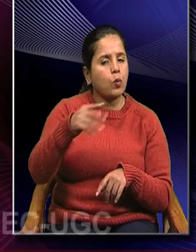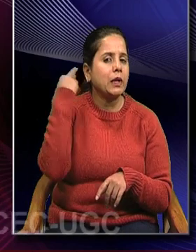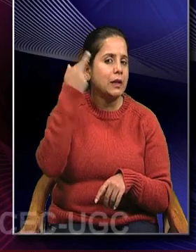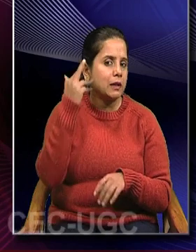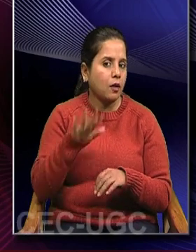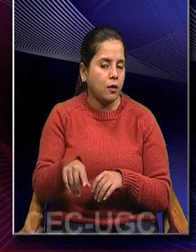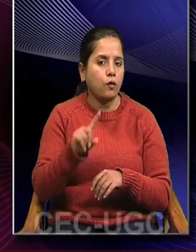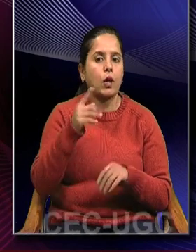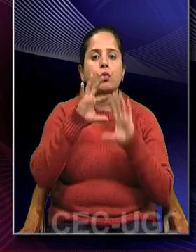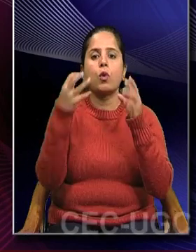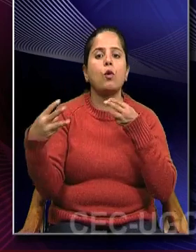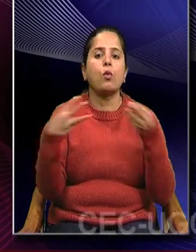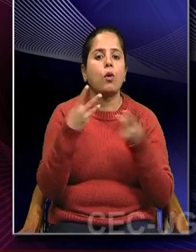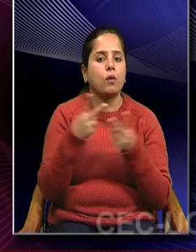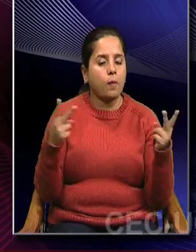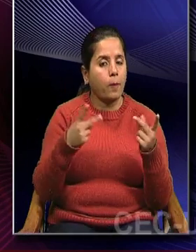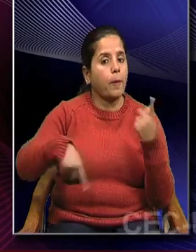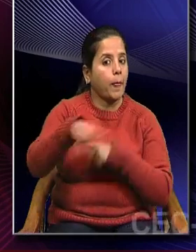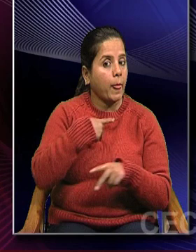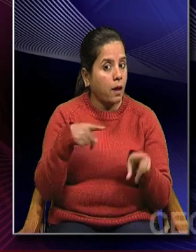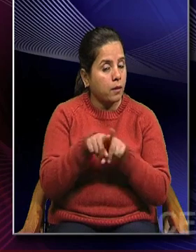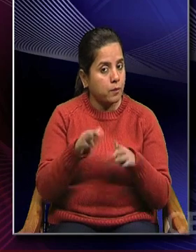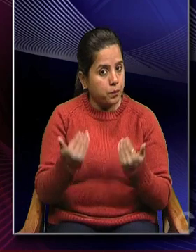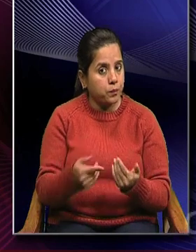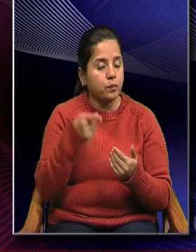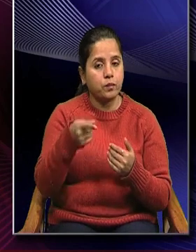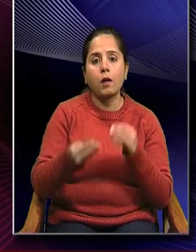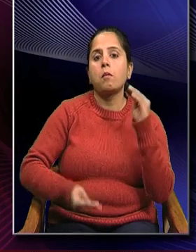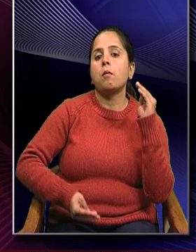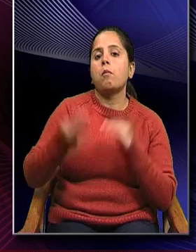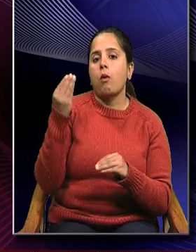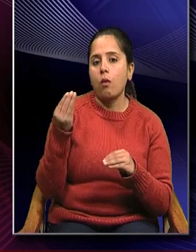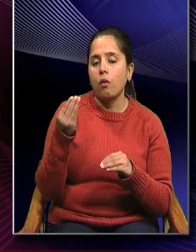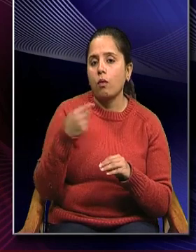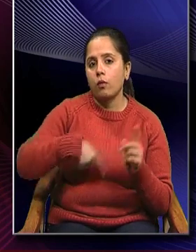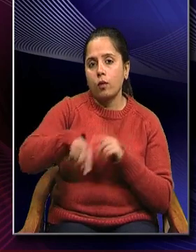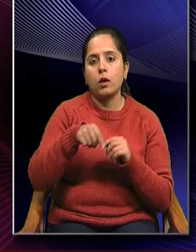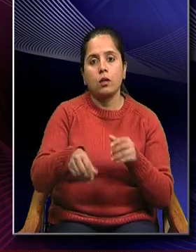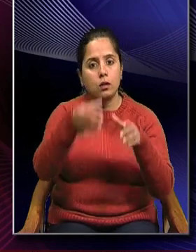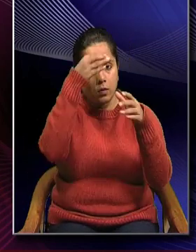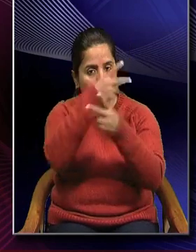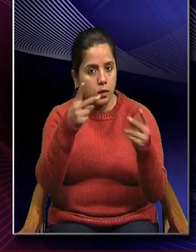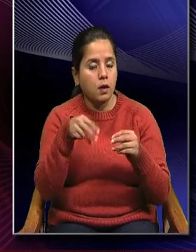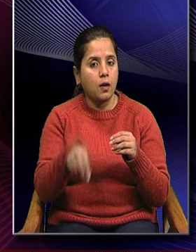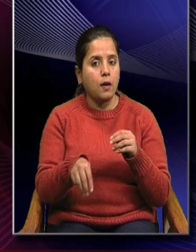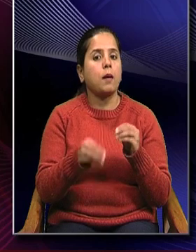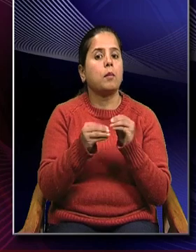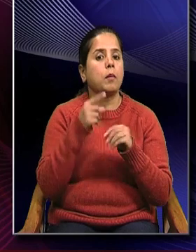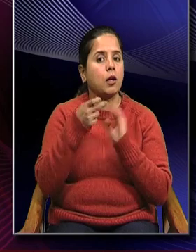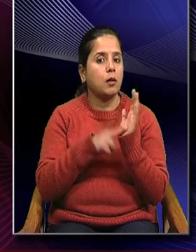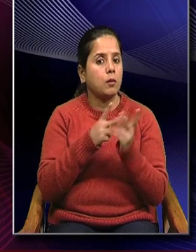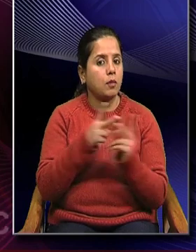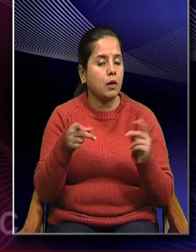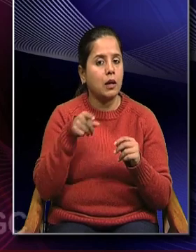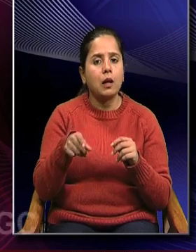for the First World War, was also on the rise. And scholars like Bipin Chandra has argued that the sun